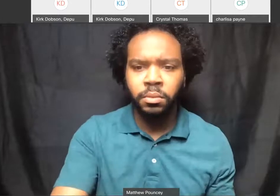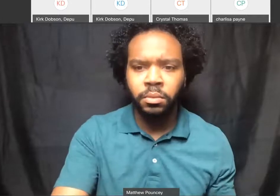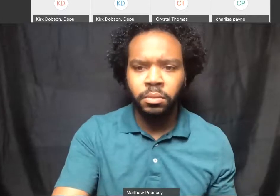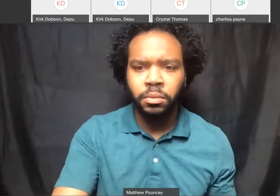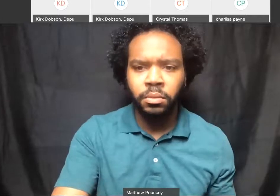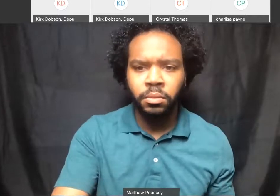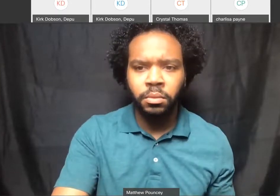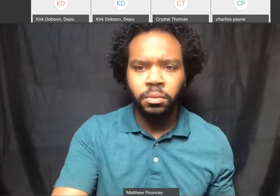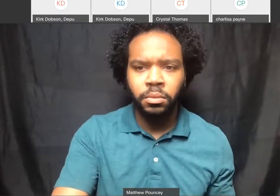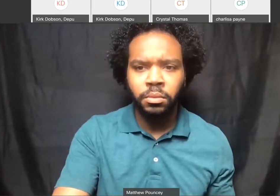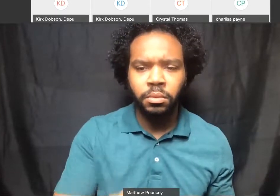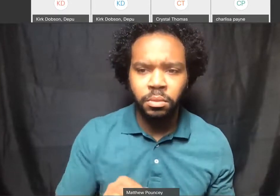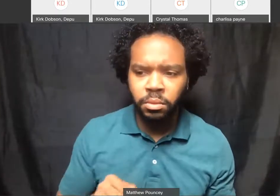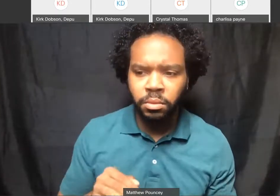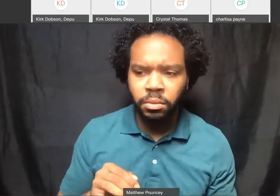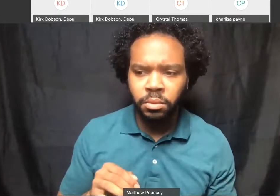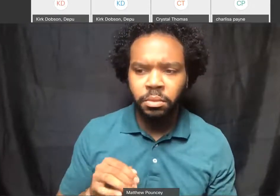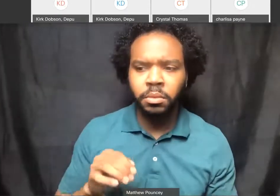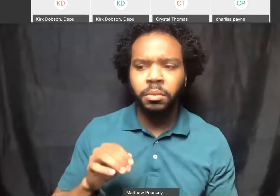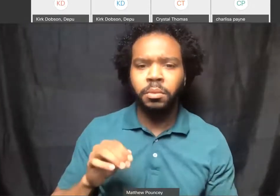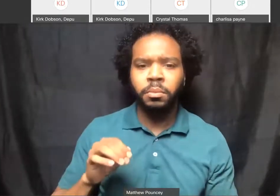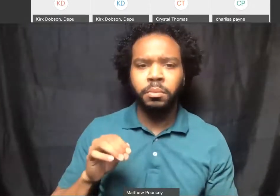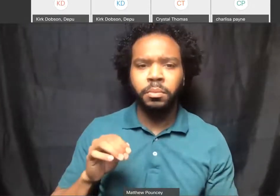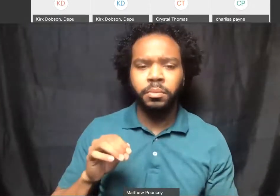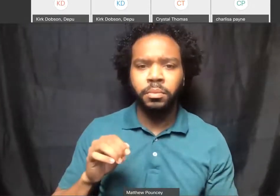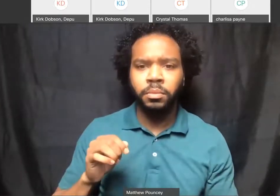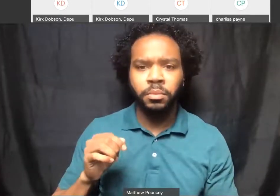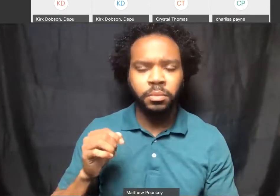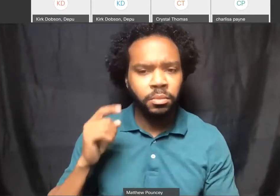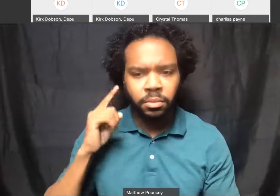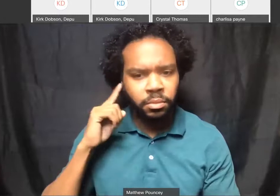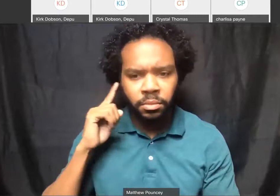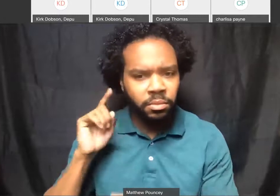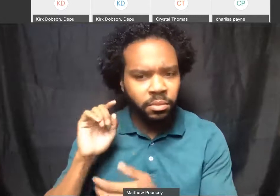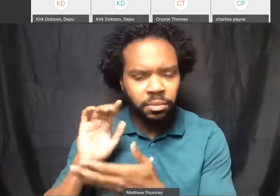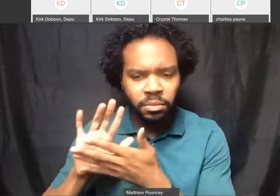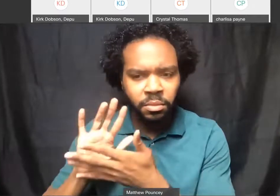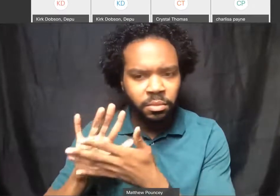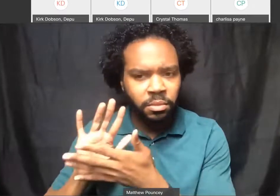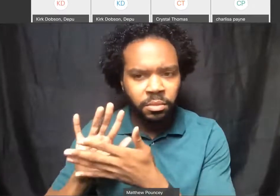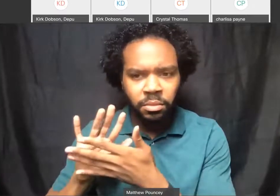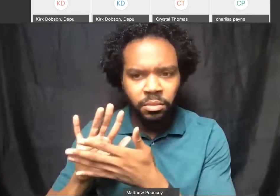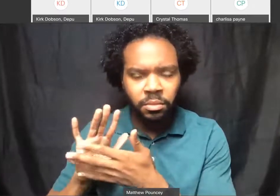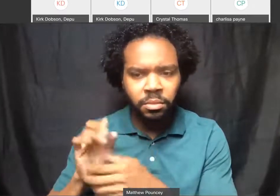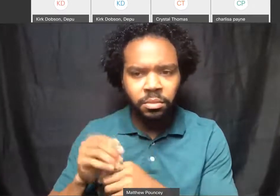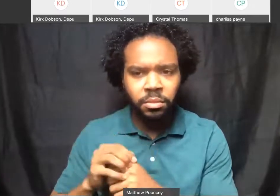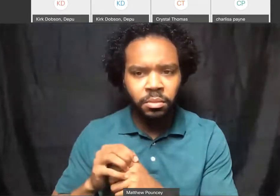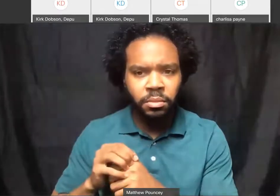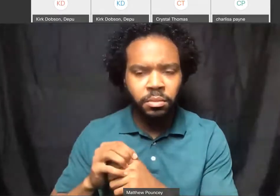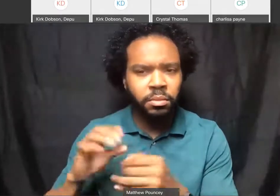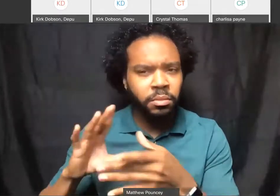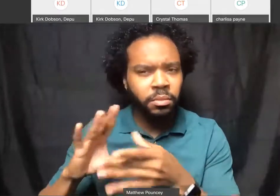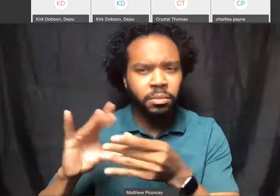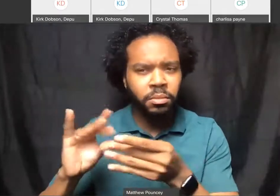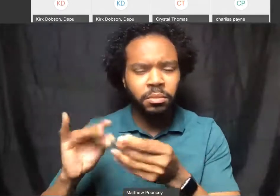with people to engage in day, what it looks like to be able to begin those day services, some discussion